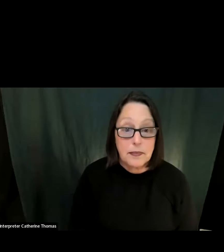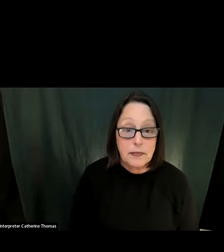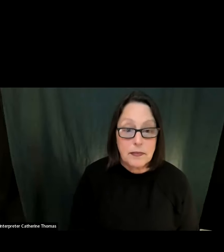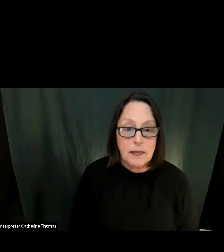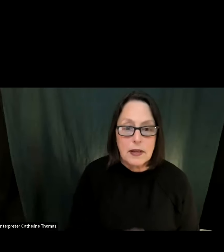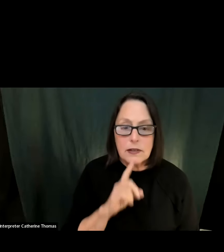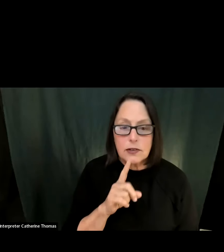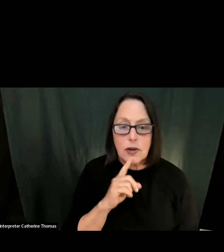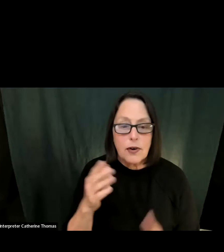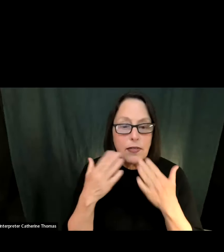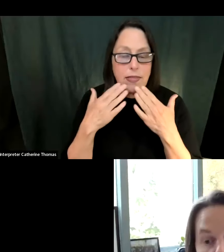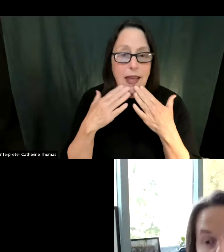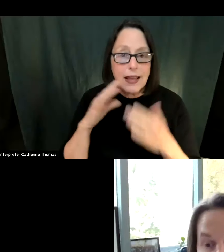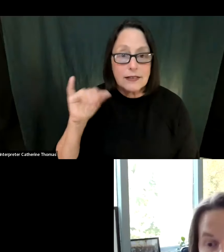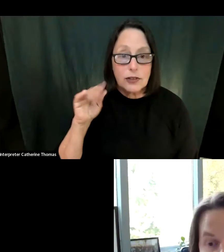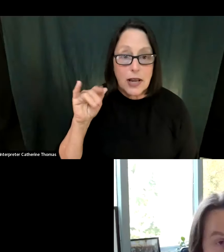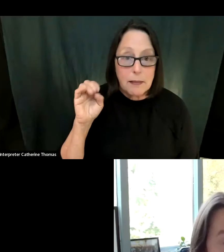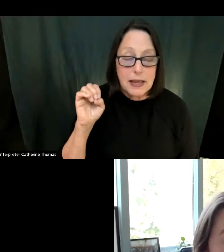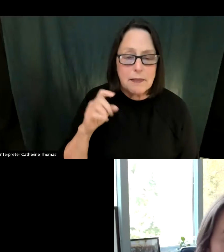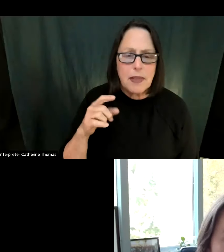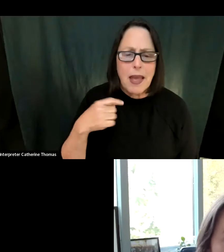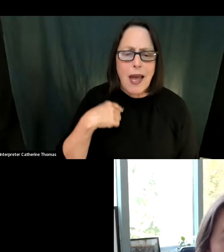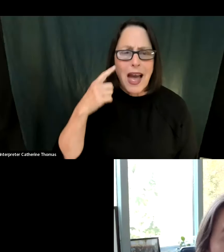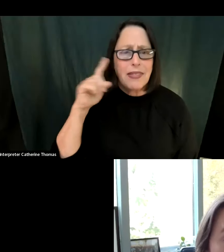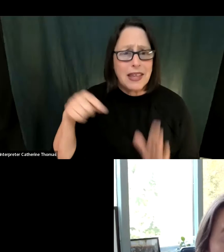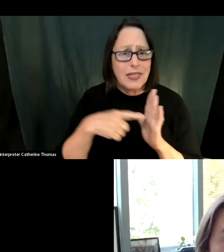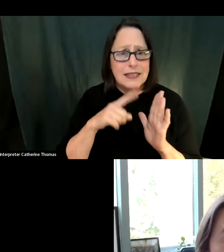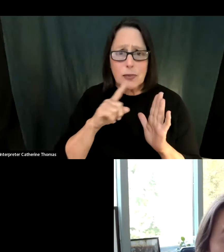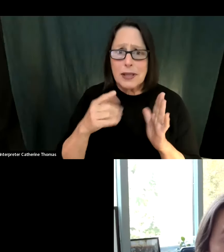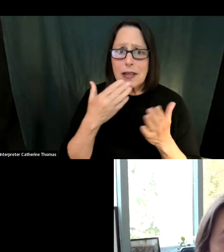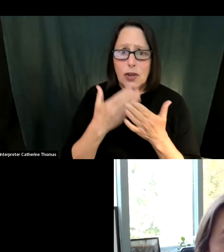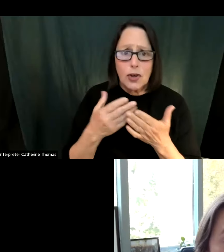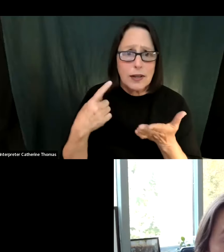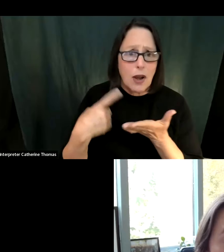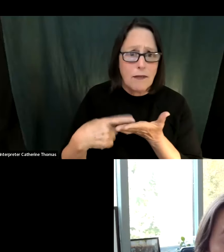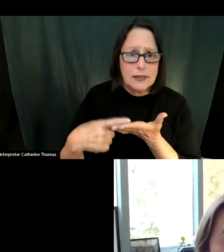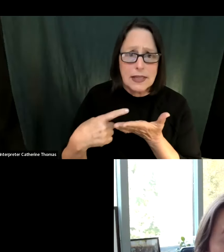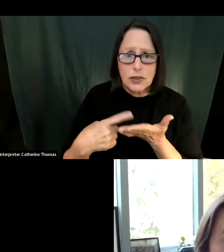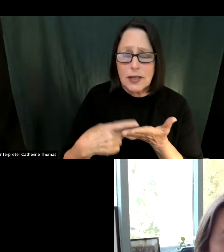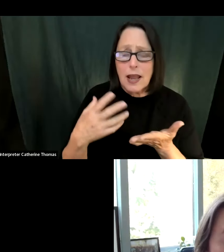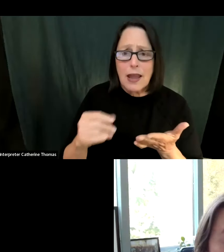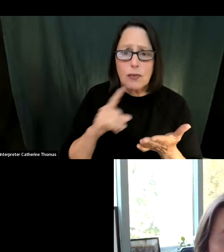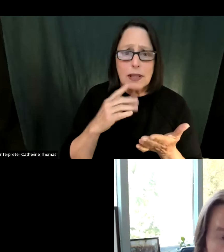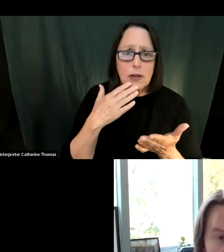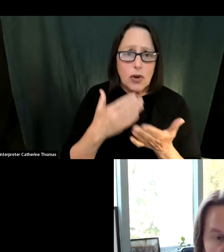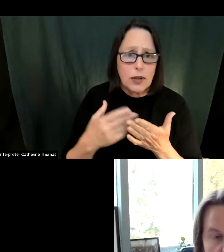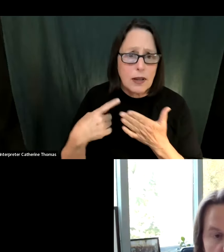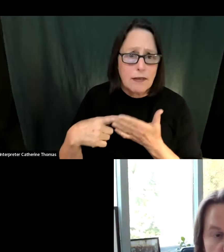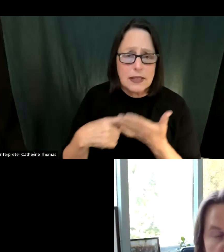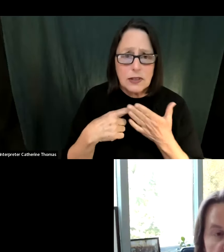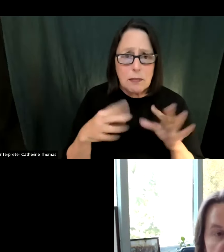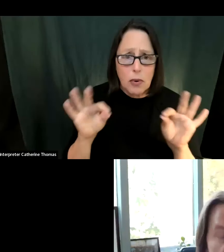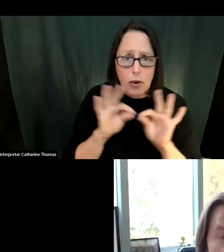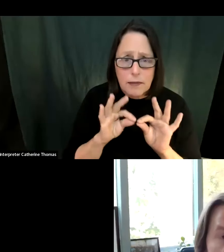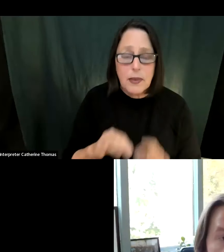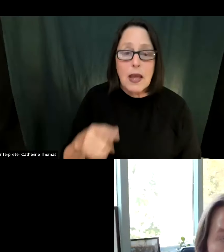Sure, thanks, Jamie. And I think this is a really good conversation, a really important conversation. And I just want to make sure that we